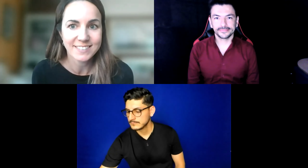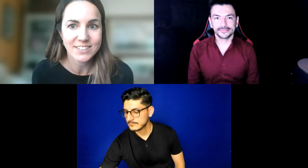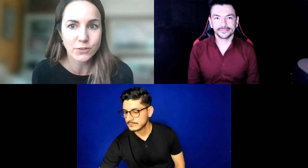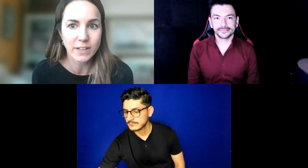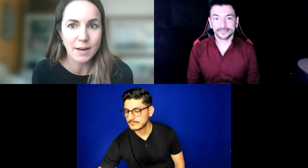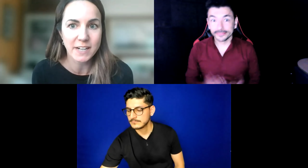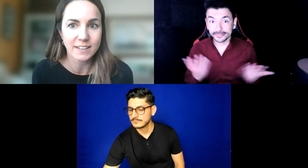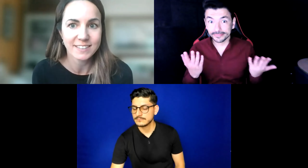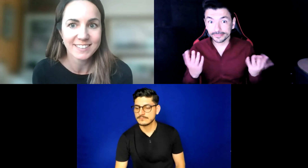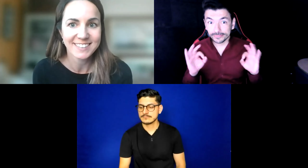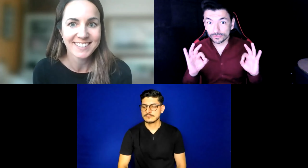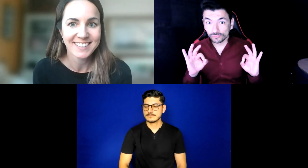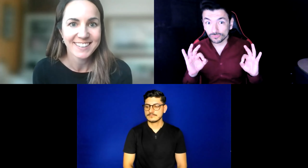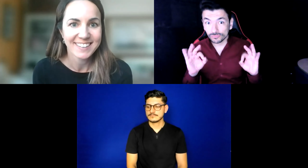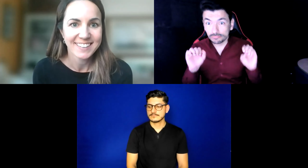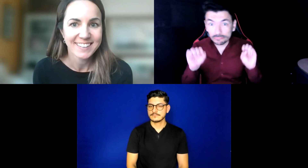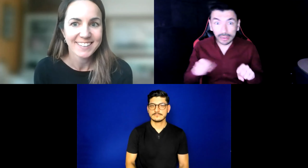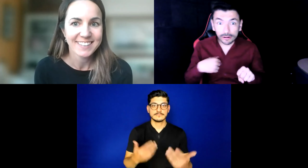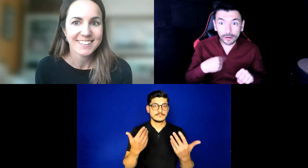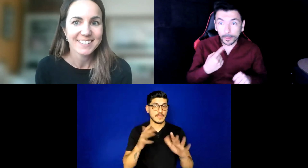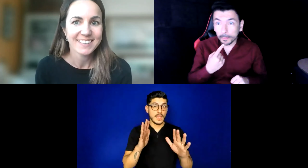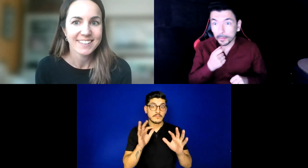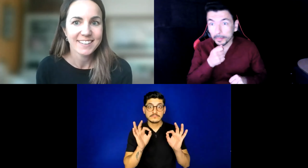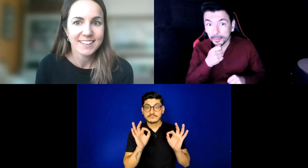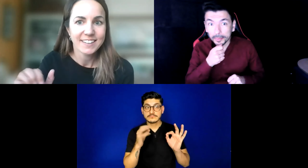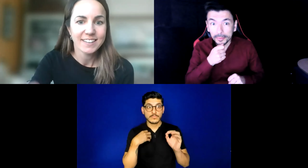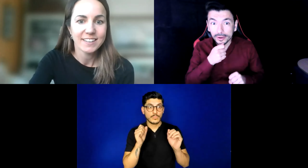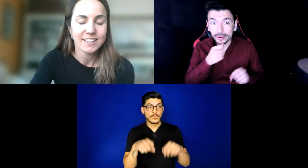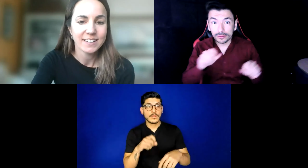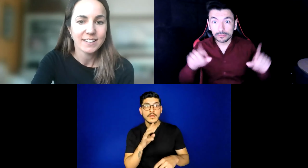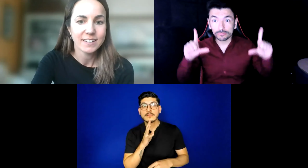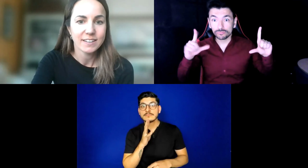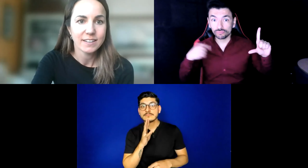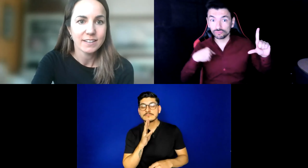Thank you very much. I'm on camera already, yes.